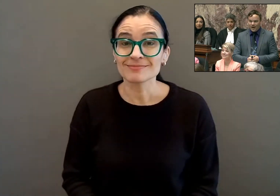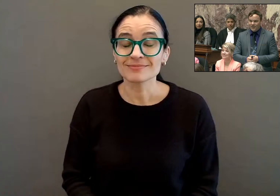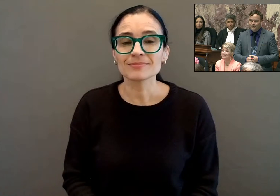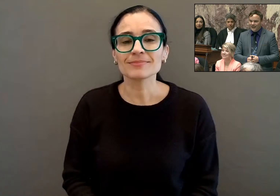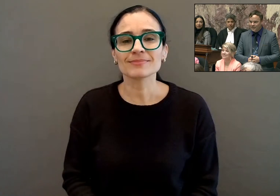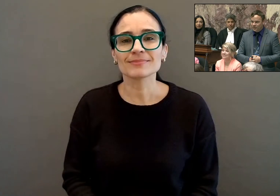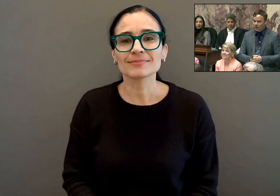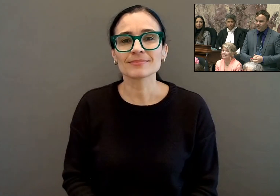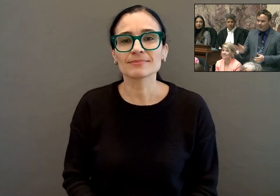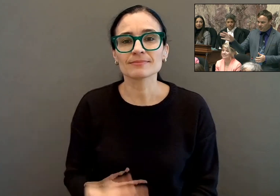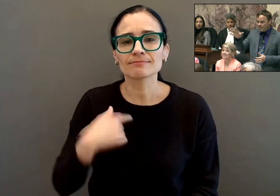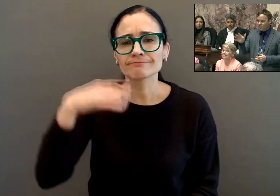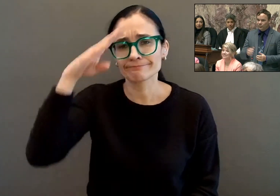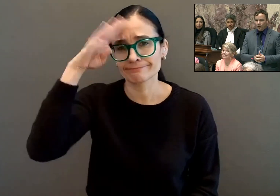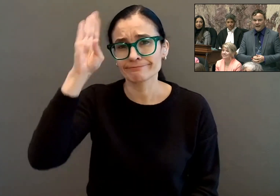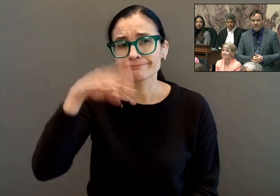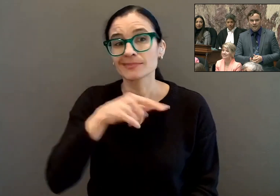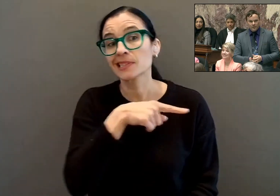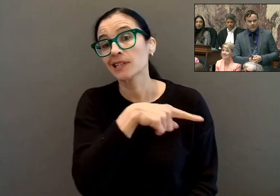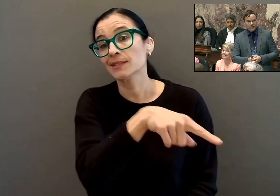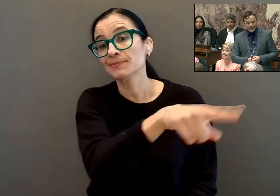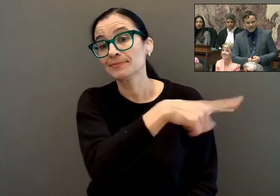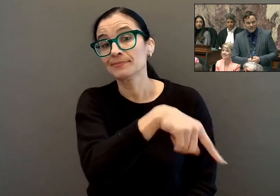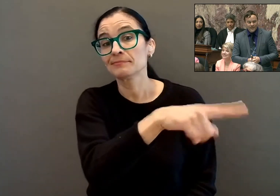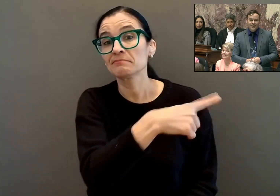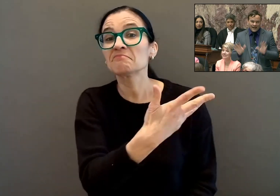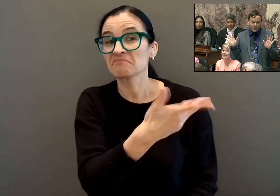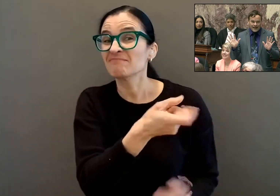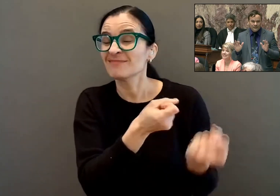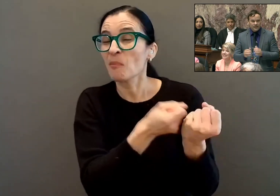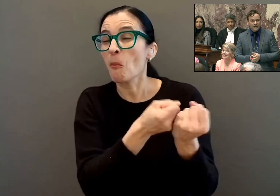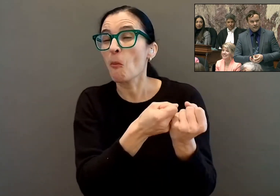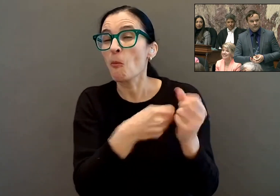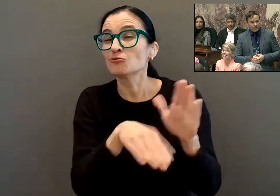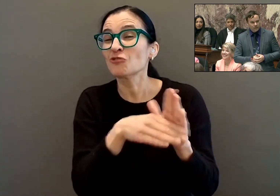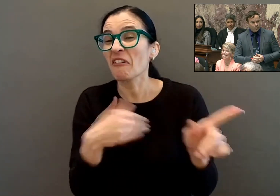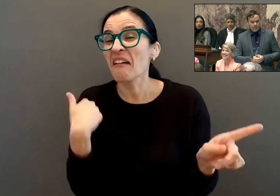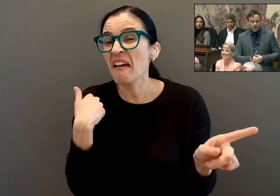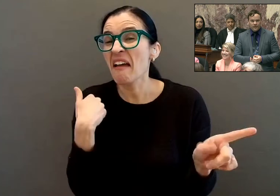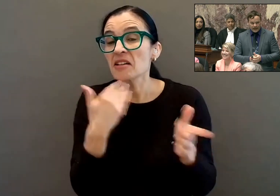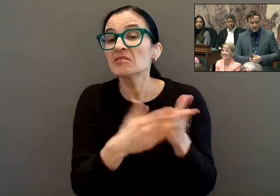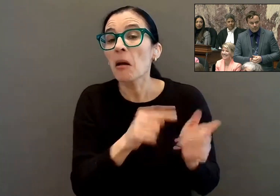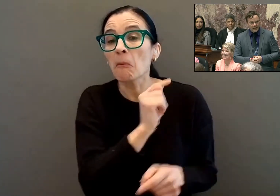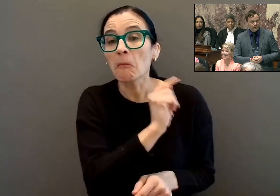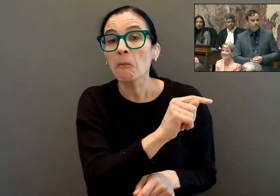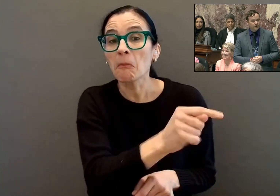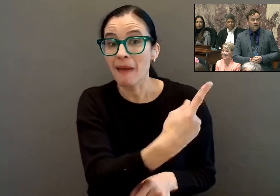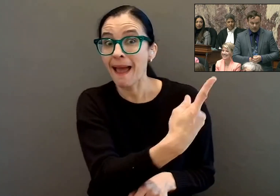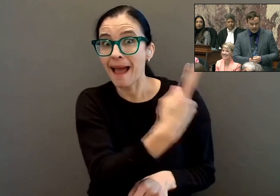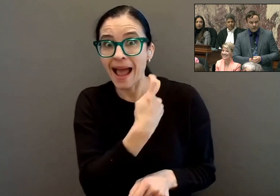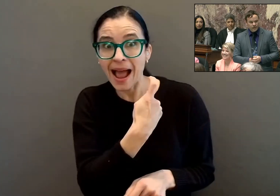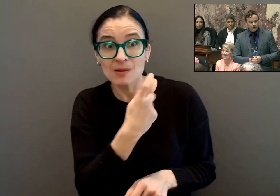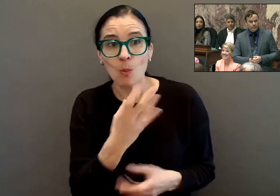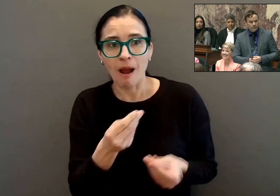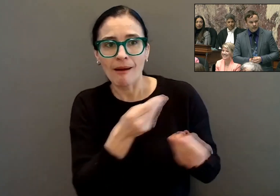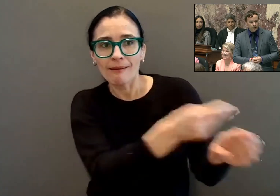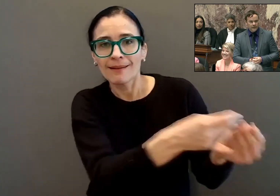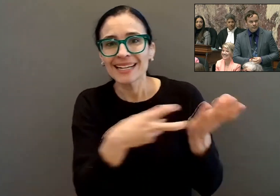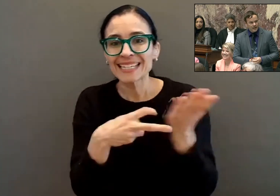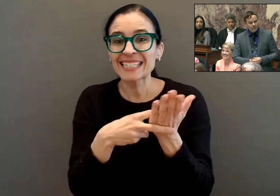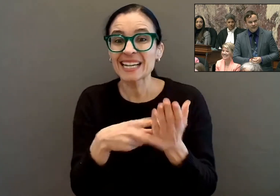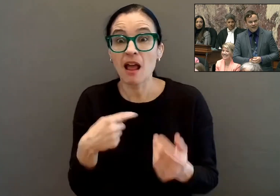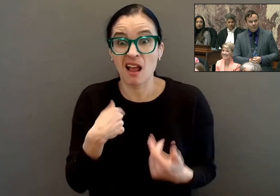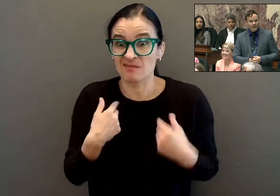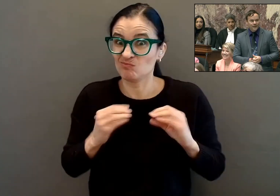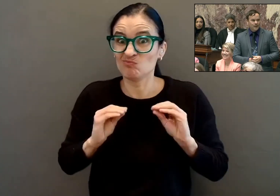supports soccer, but I do know some of the members were asking me for tickets. I don't have any tickets to give you members. You'll have to buy them like the general public when